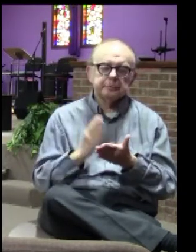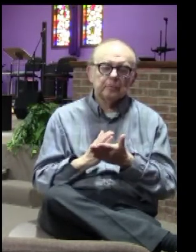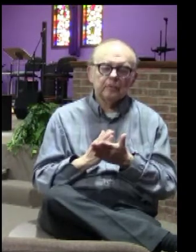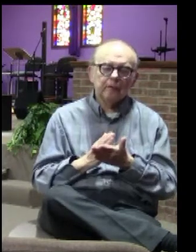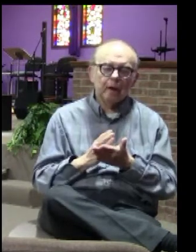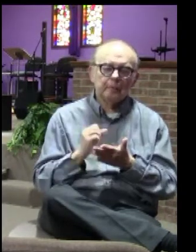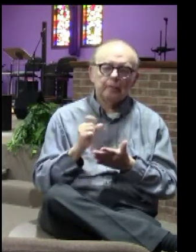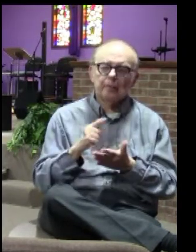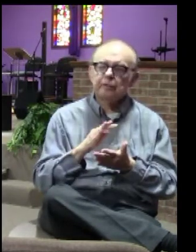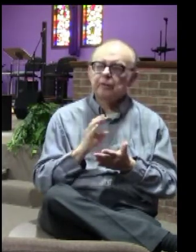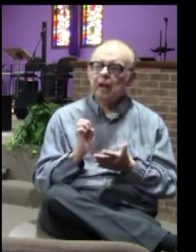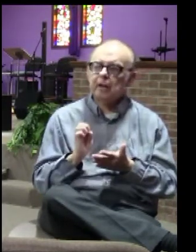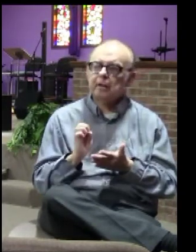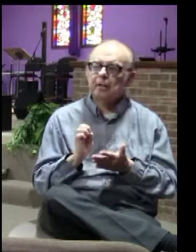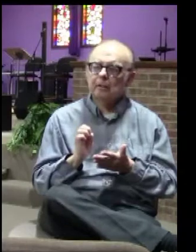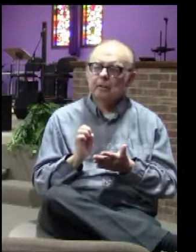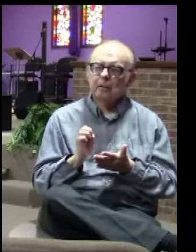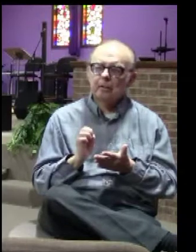slide.